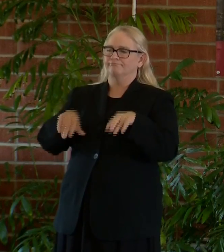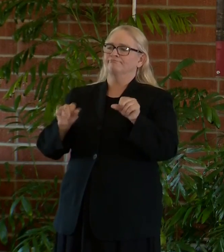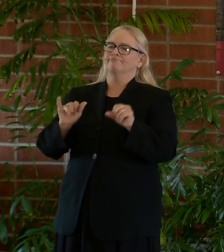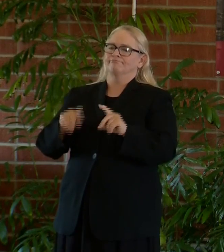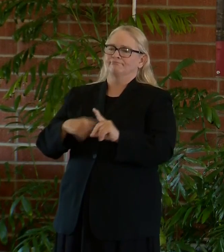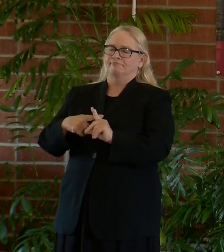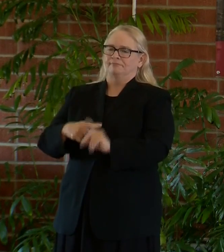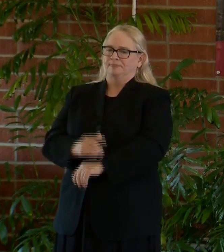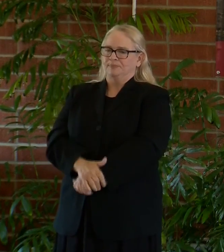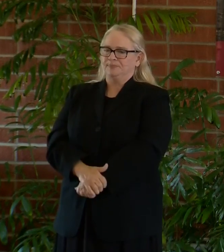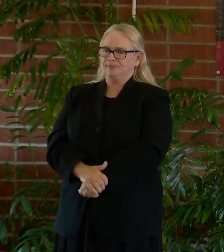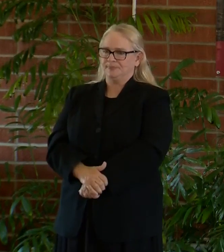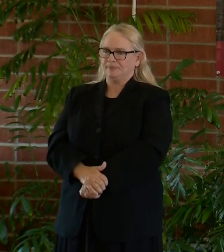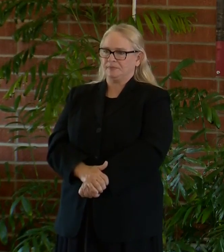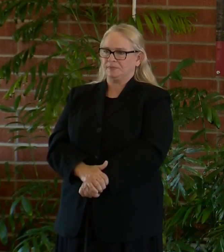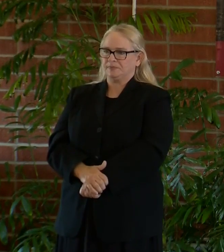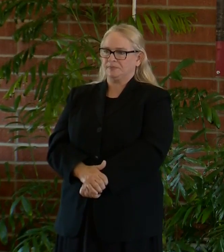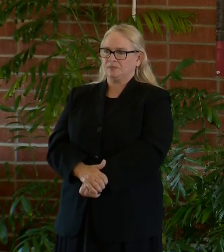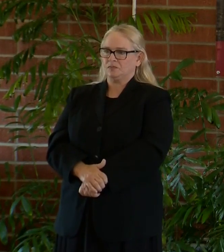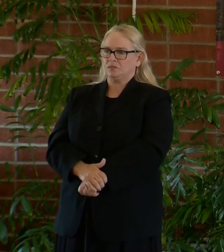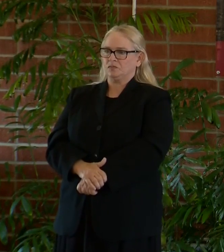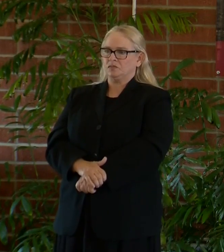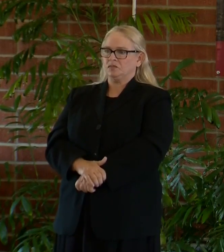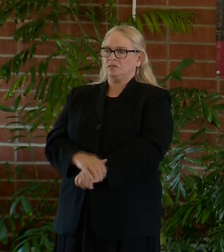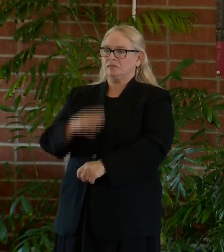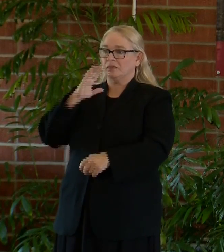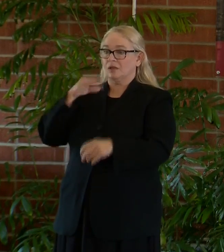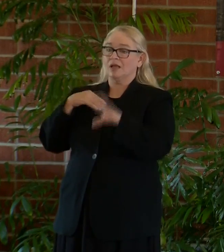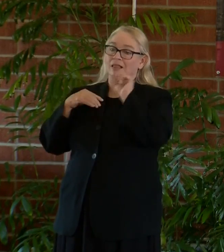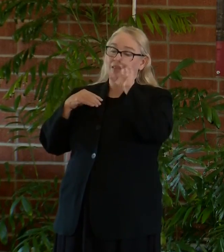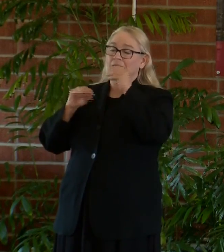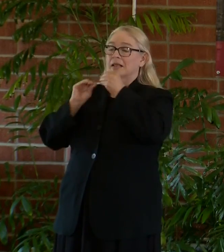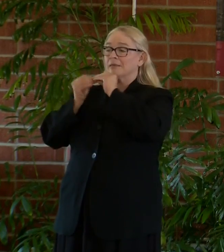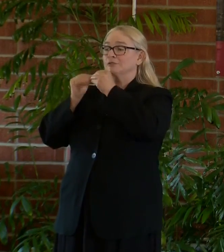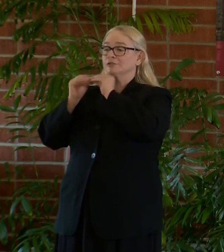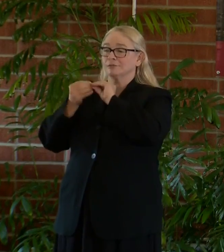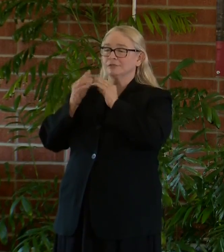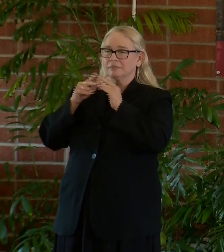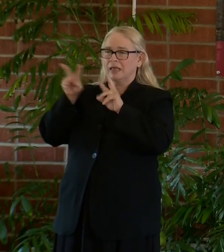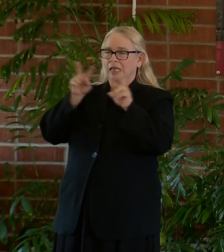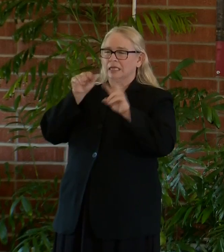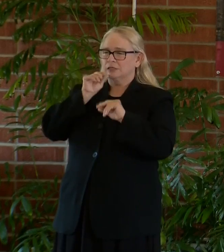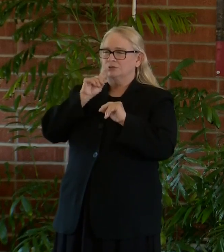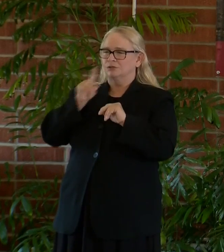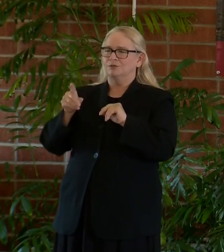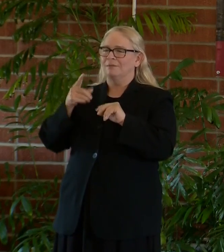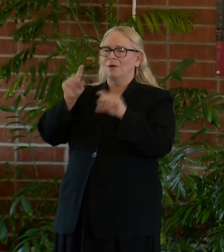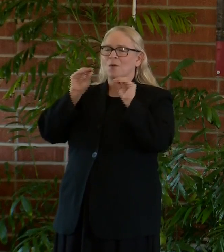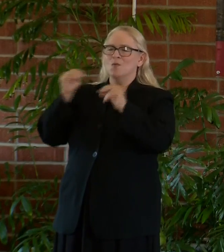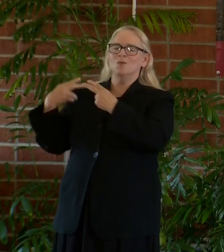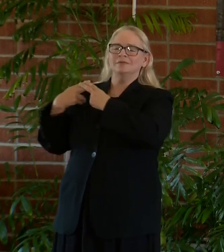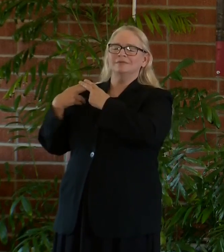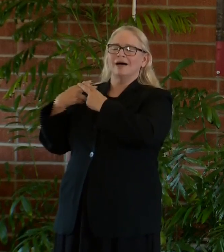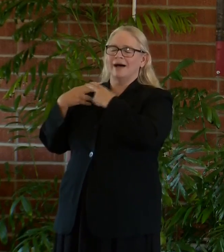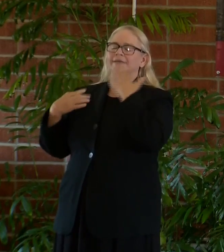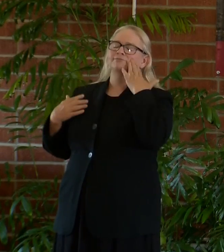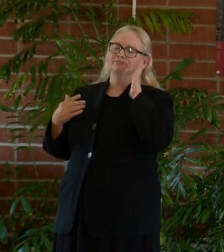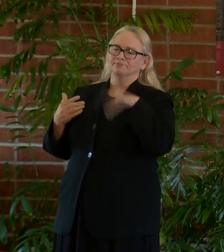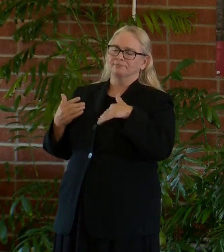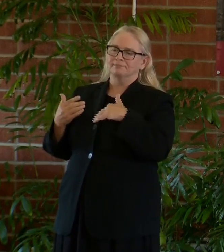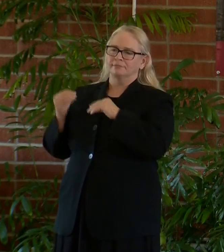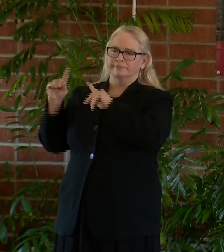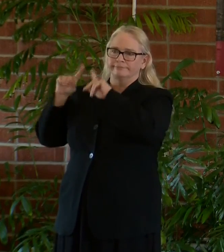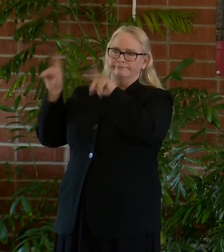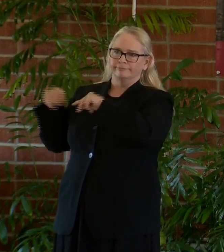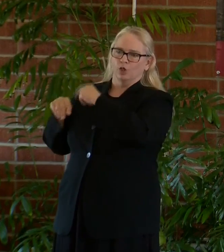7.5%. I know these numbers, forgive me, can be confusing, particularly when we don't have the benefit of all of that